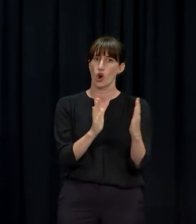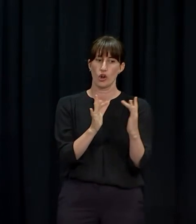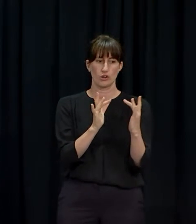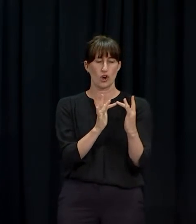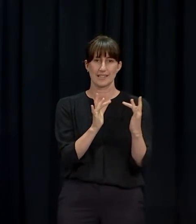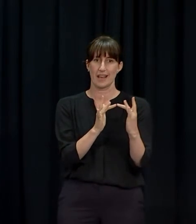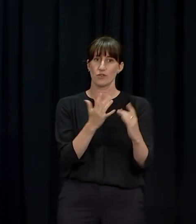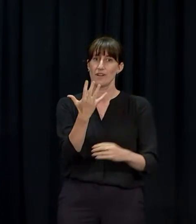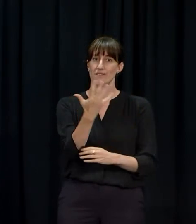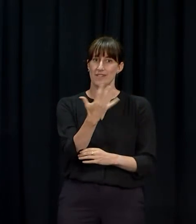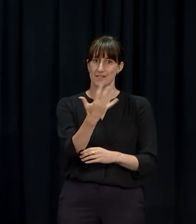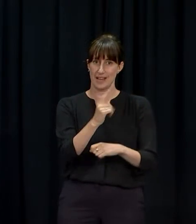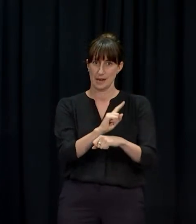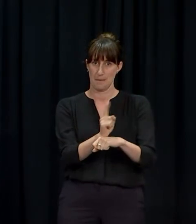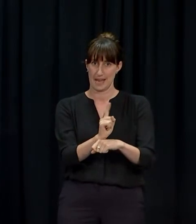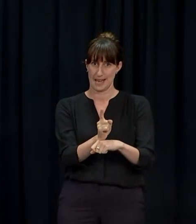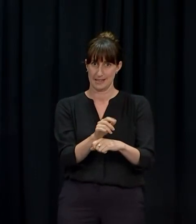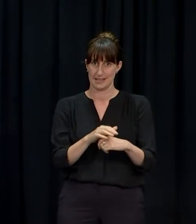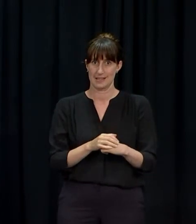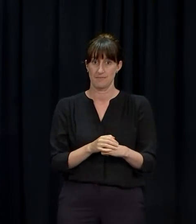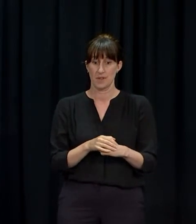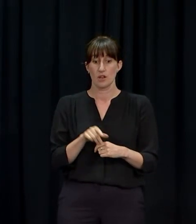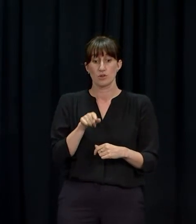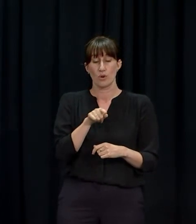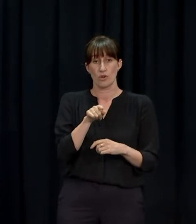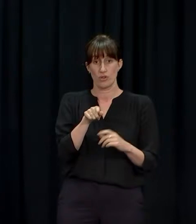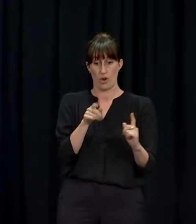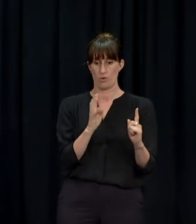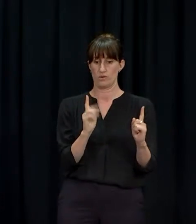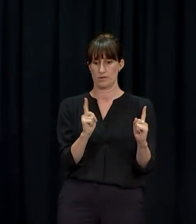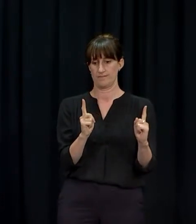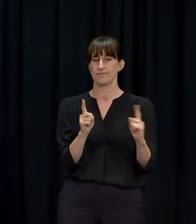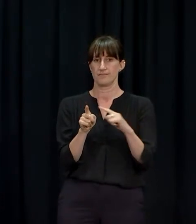more focused on those at the greatest risk. Just going by